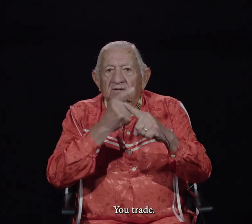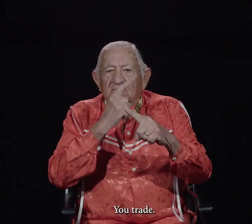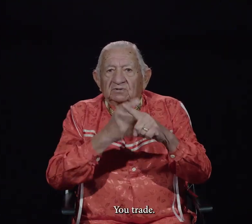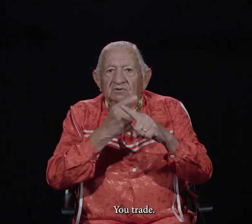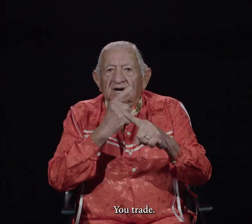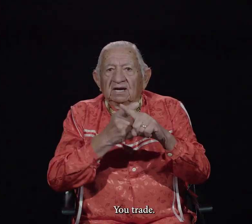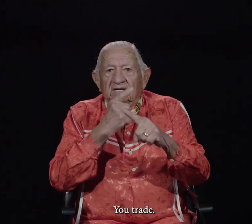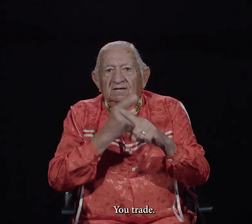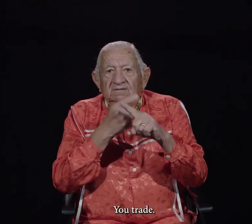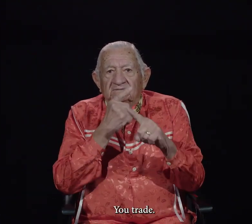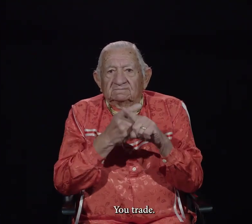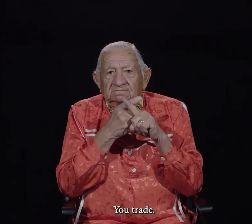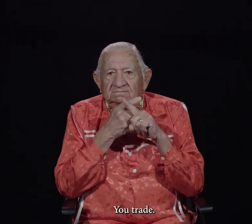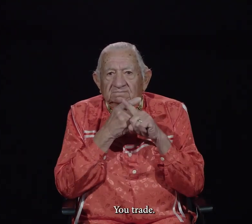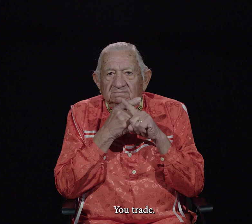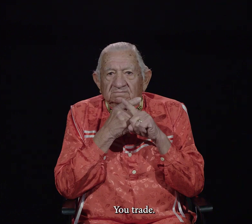you trade